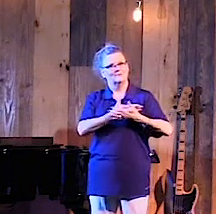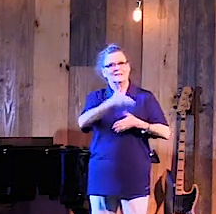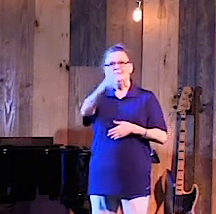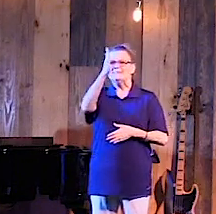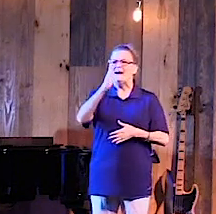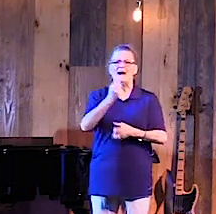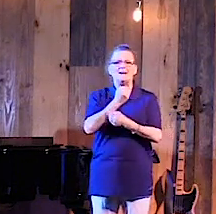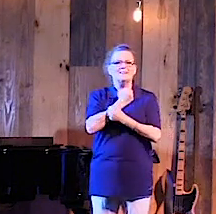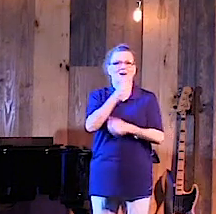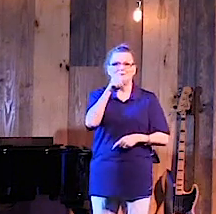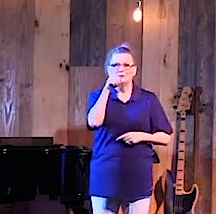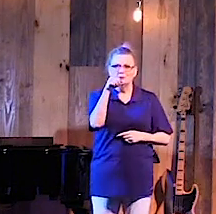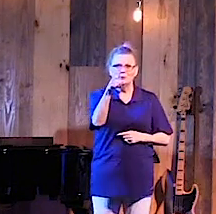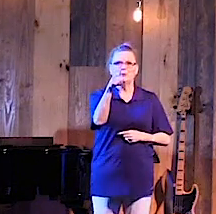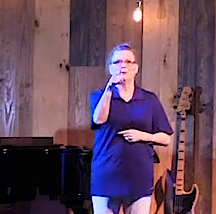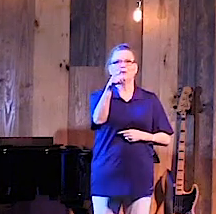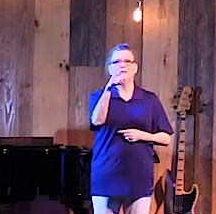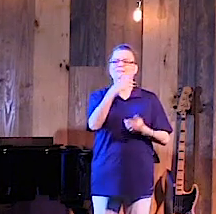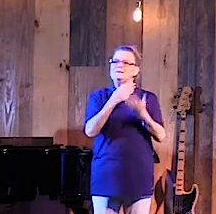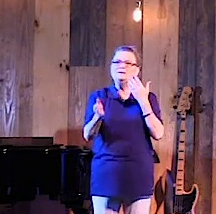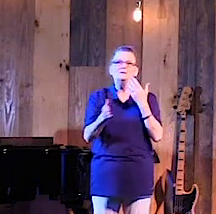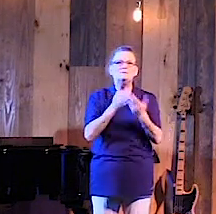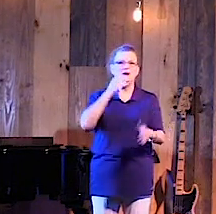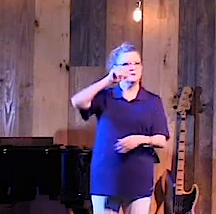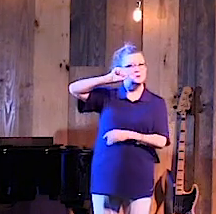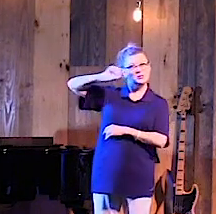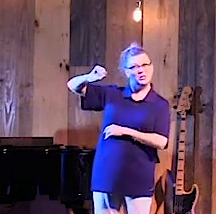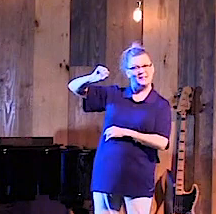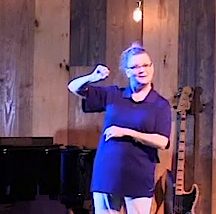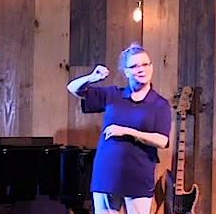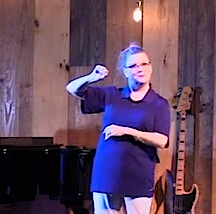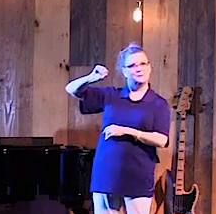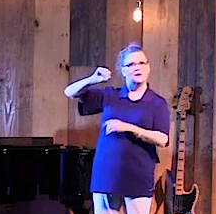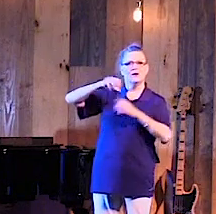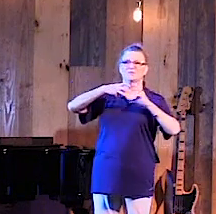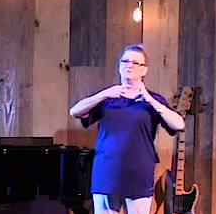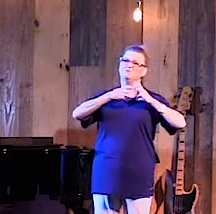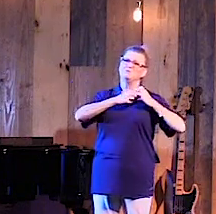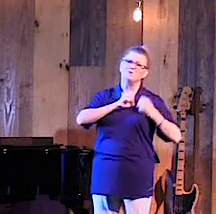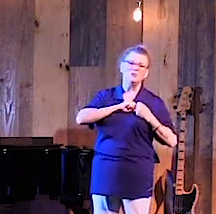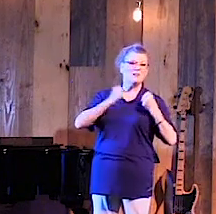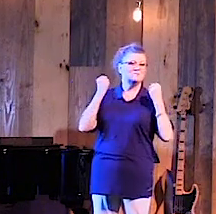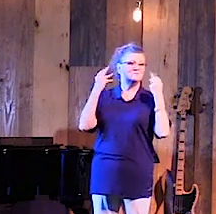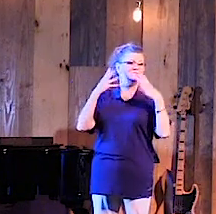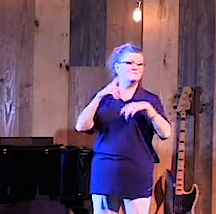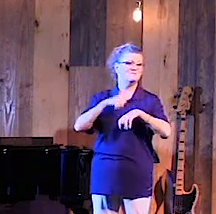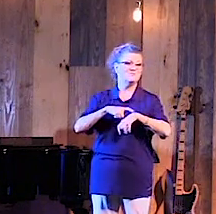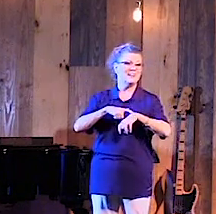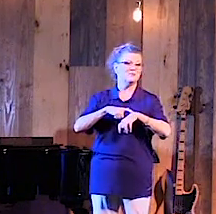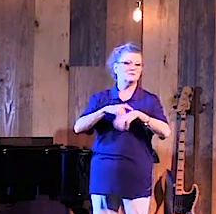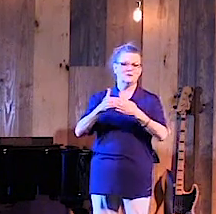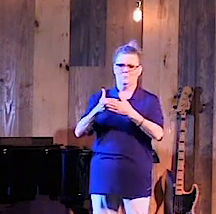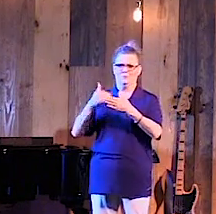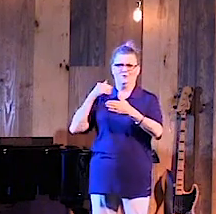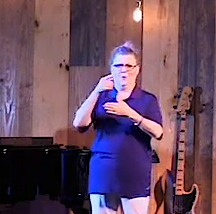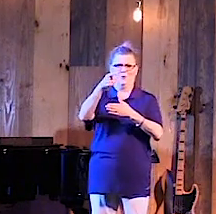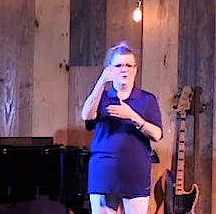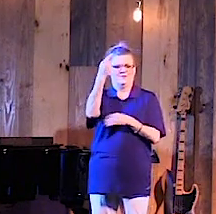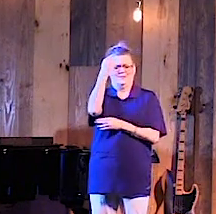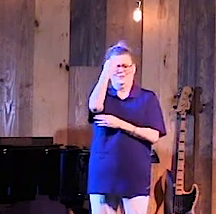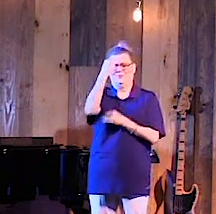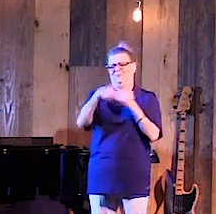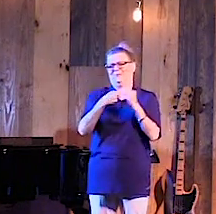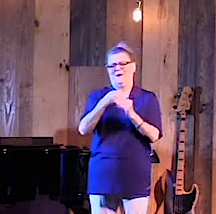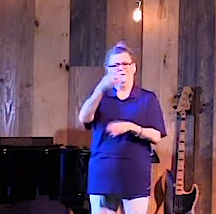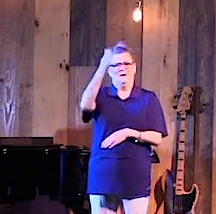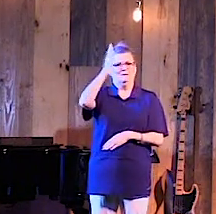you even when you've rejected him. And he loves you even though you've broken his heart. You see, before you even thought about God, even thought